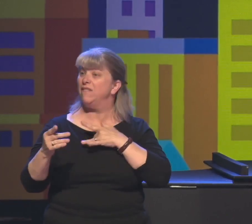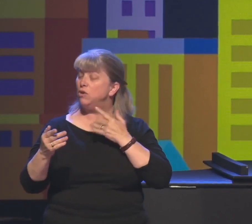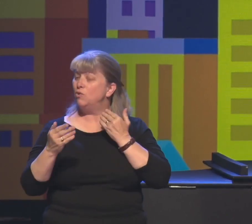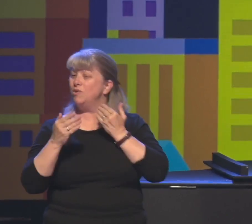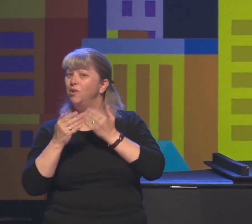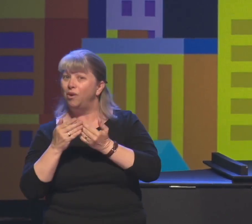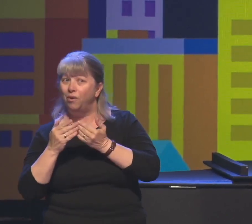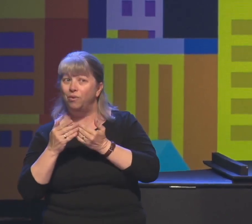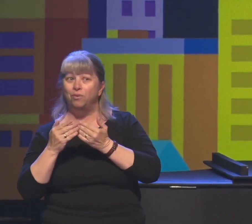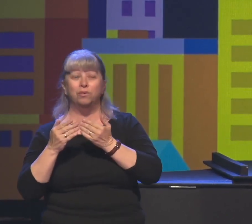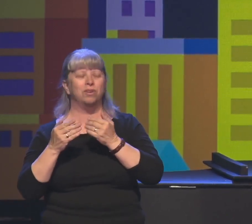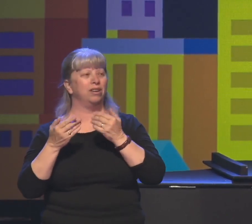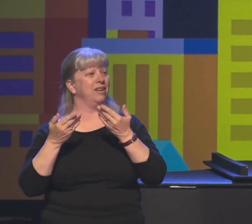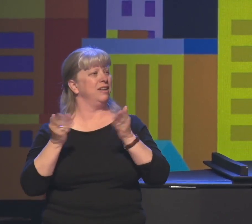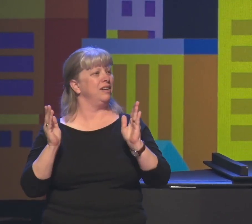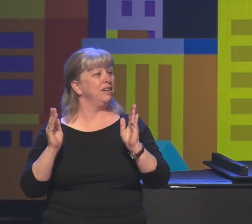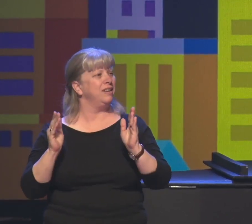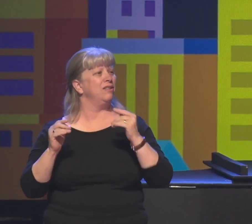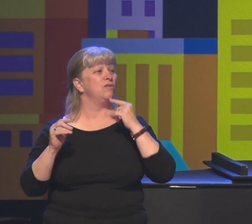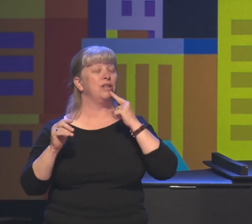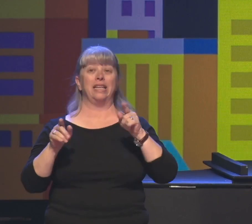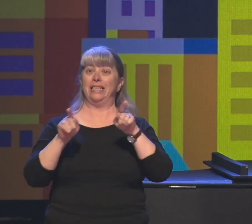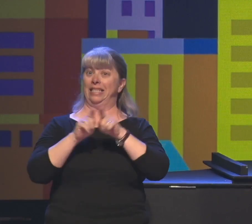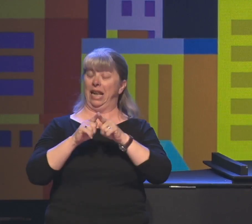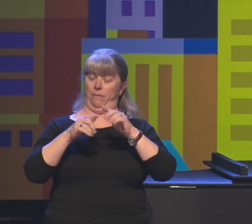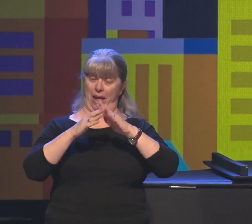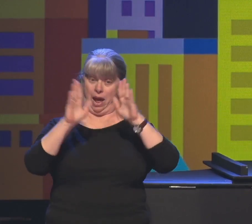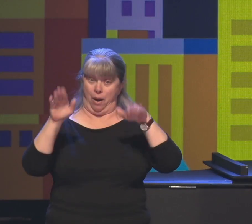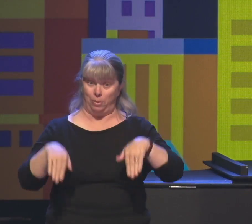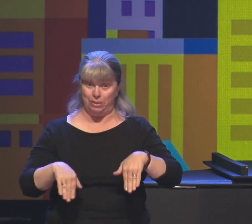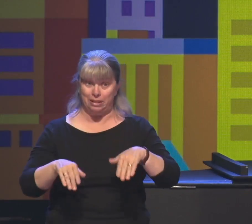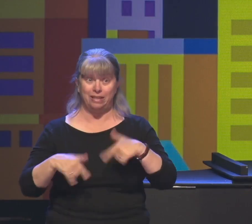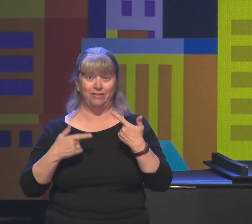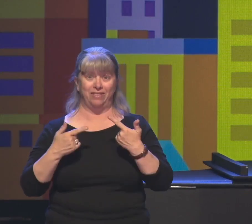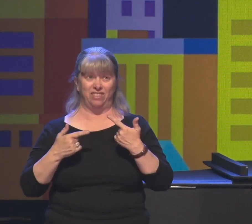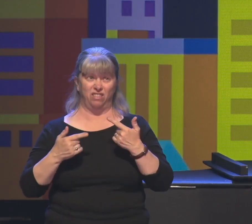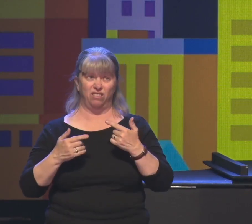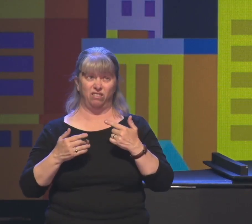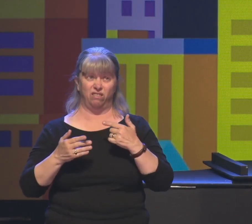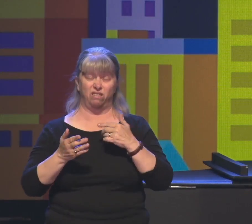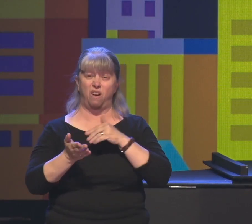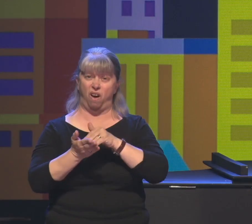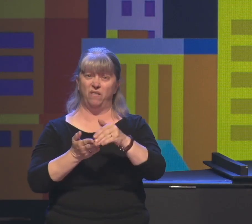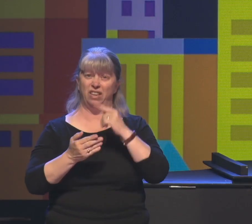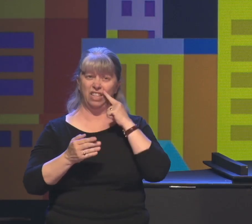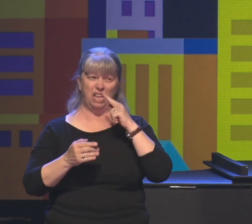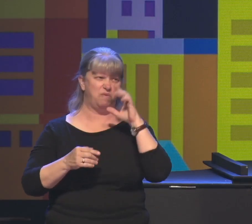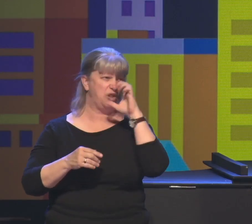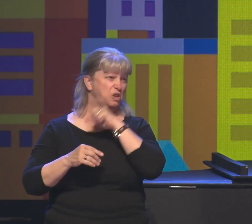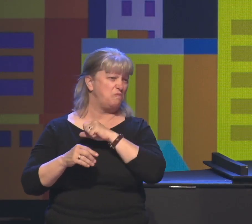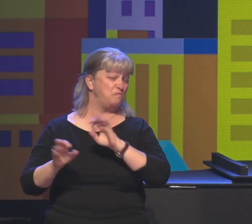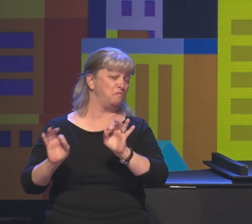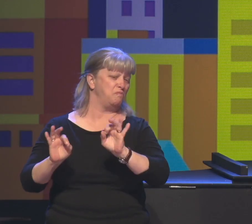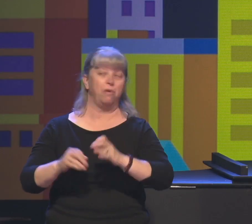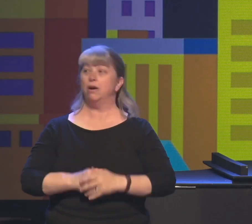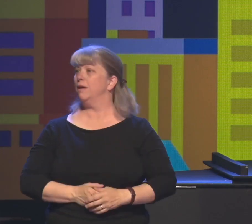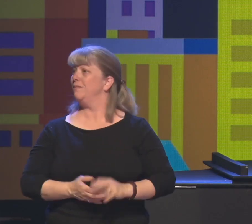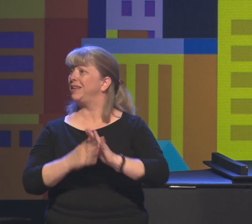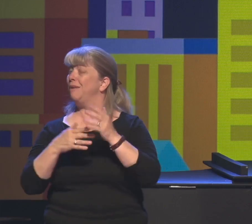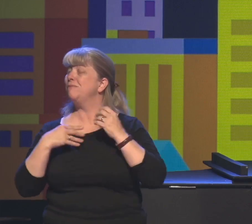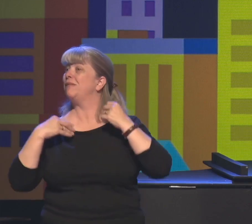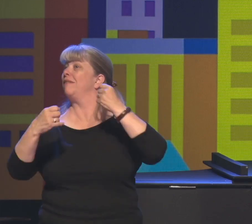to, that generally we reside under the same roof, that those are the folks that we take often for granted the most? That we just become